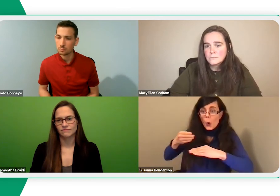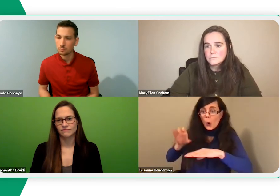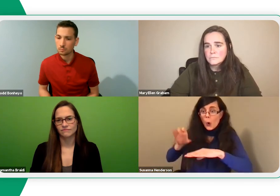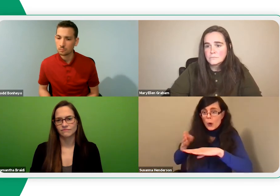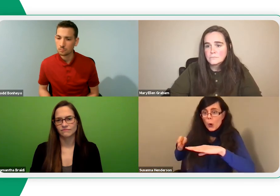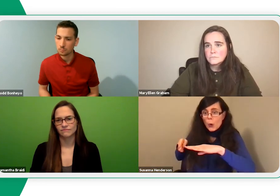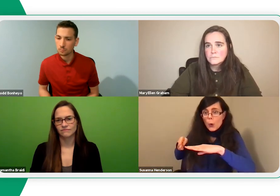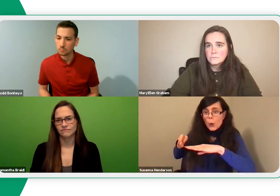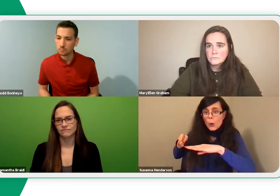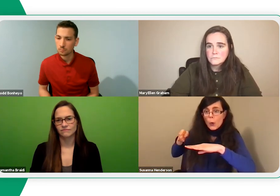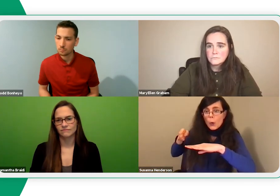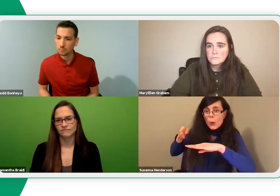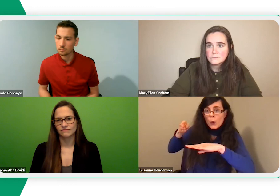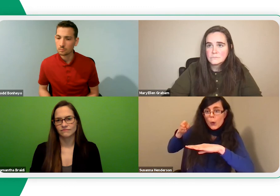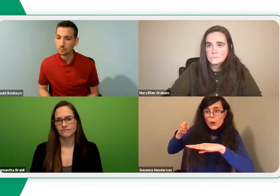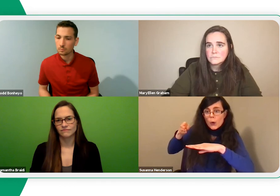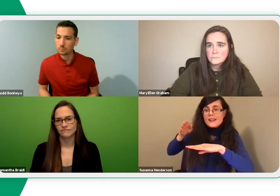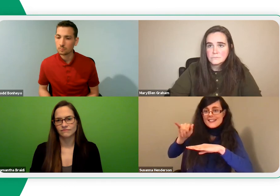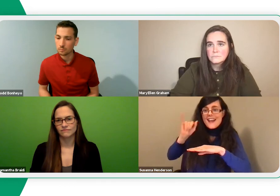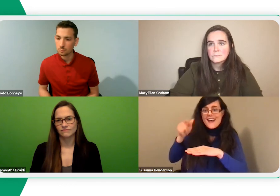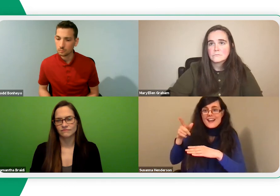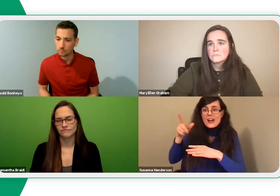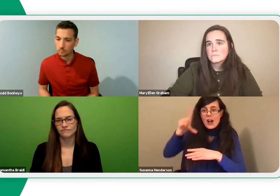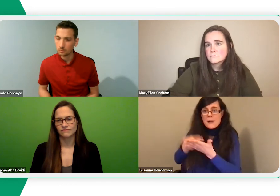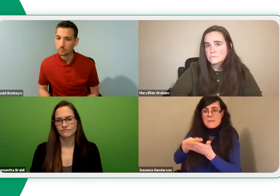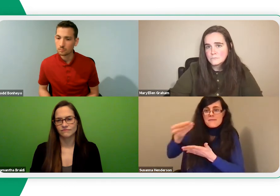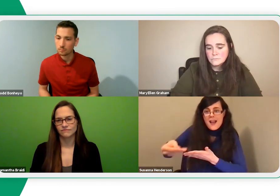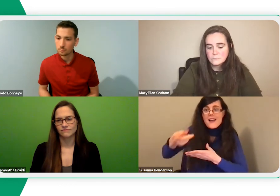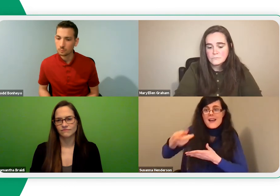furniture, for example, it's really nice. You know,